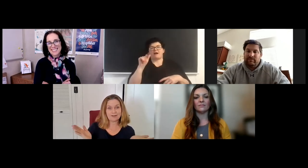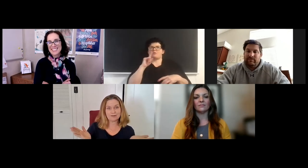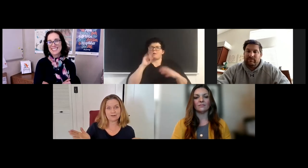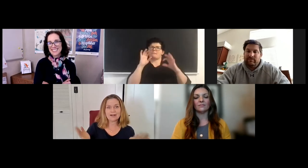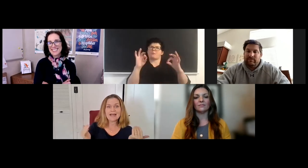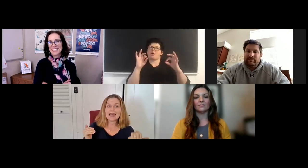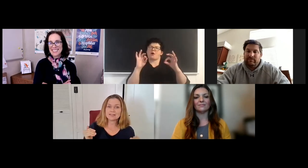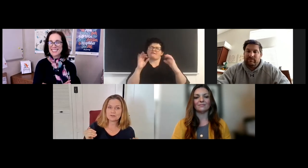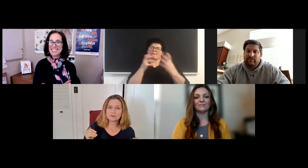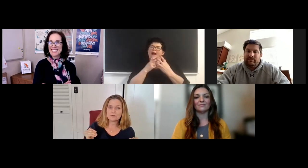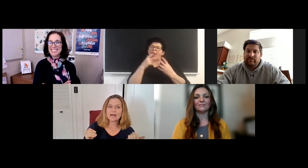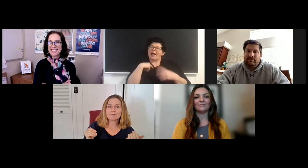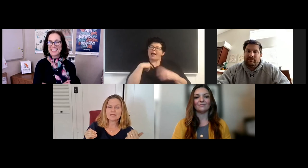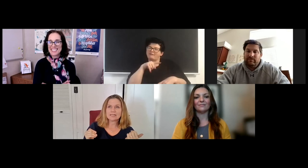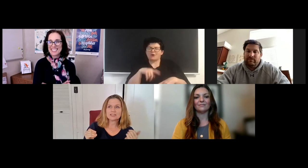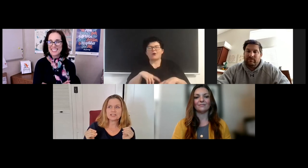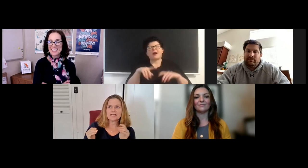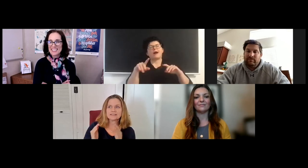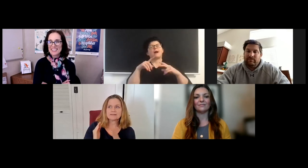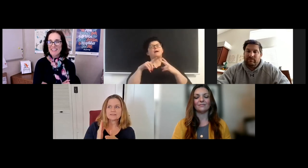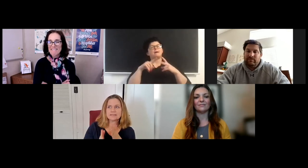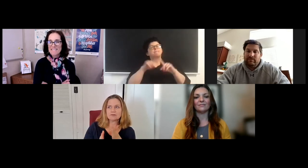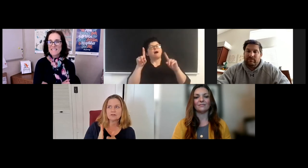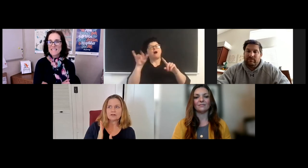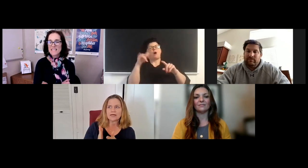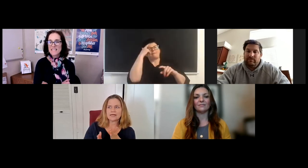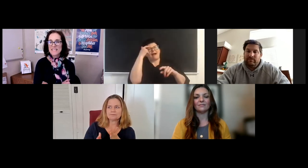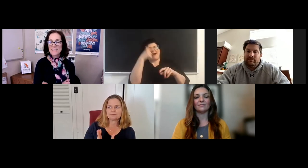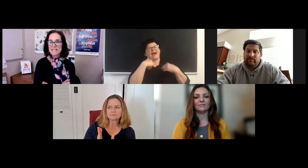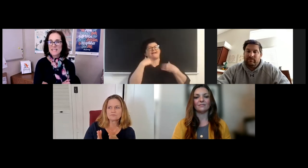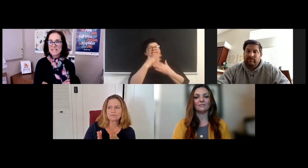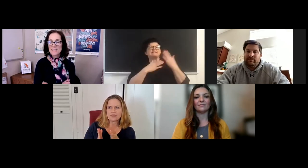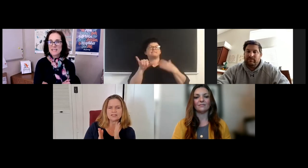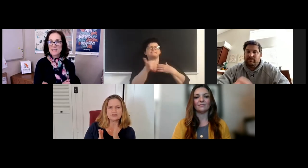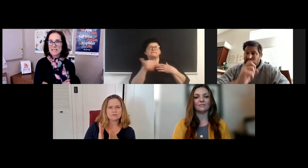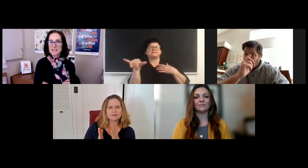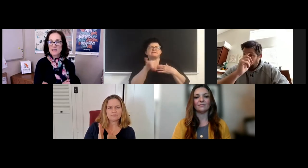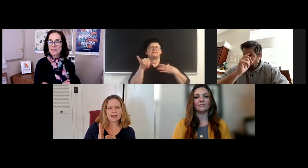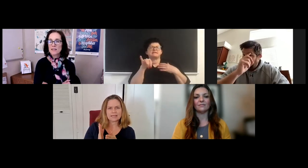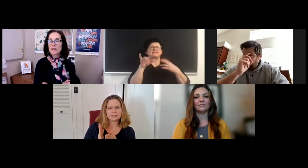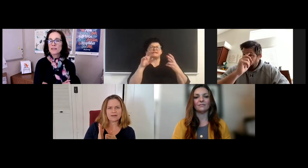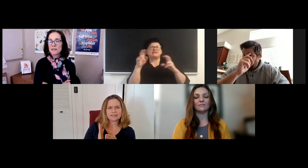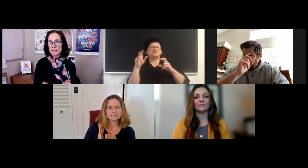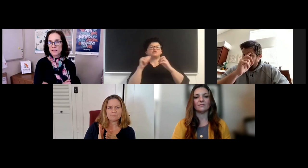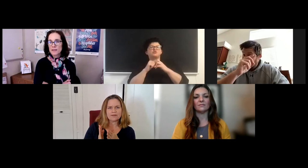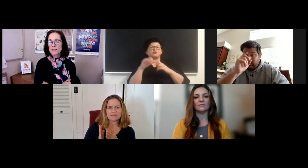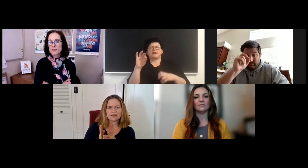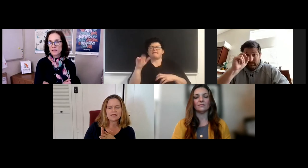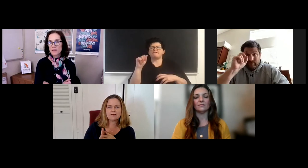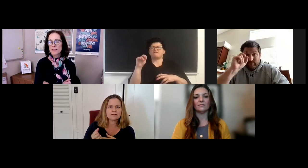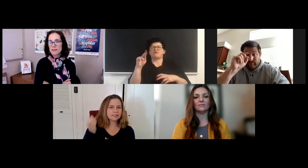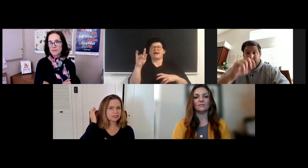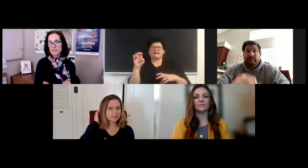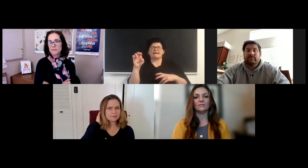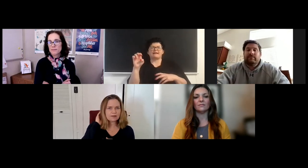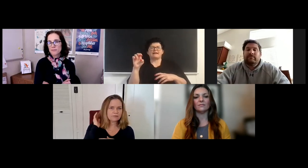I love her. And two, because she has some similar issues with Frankie. So that's something that,